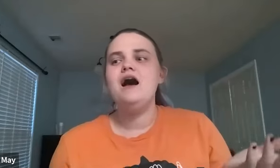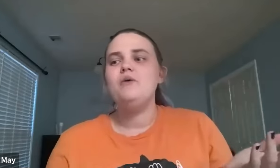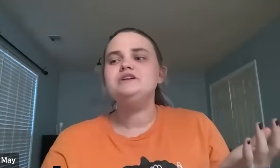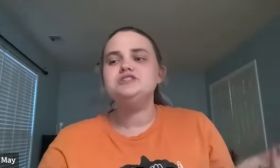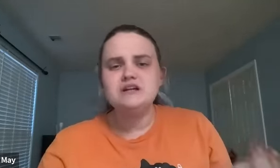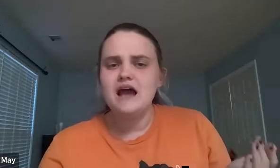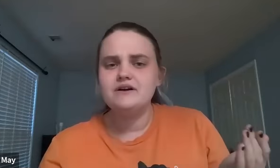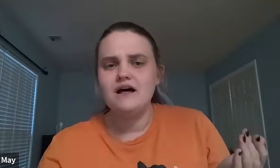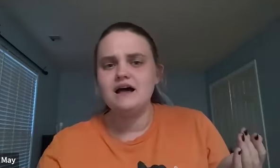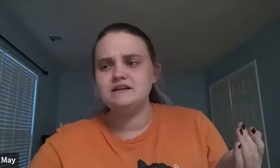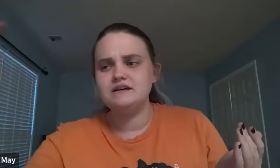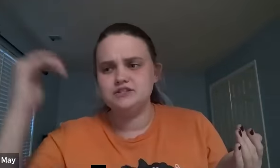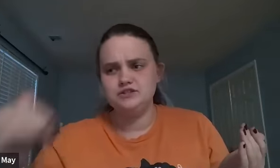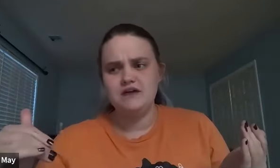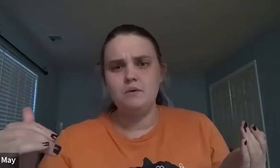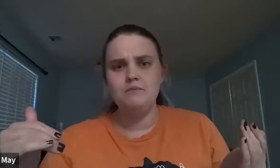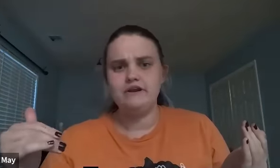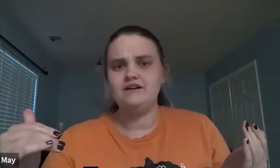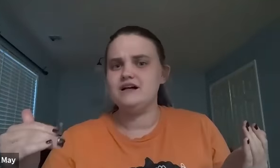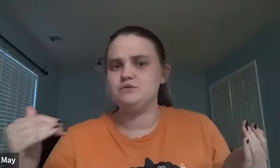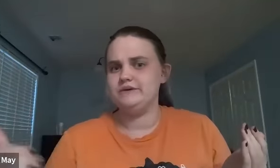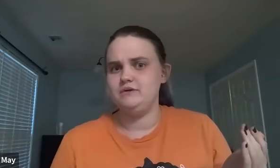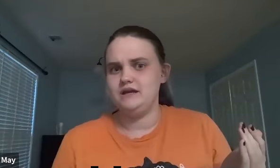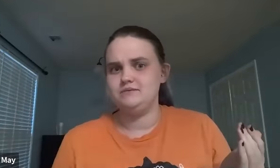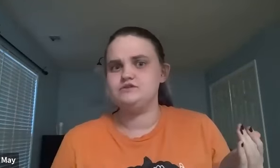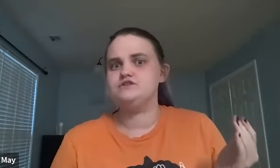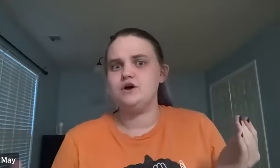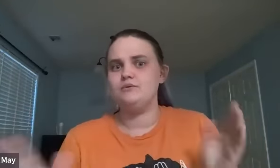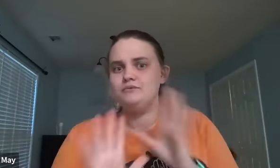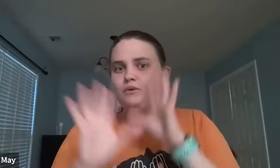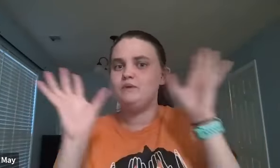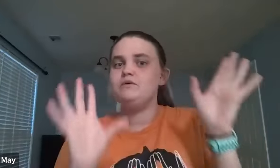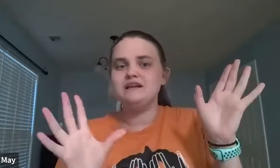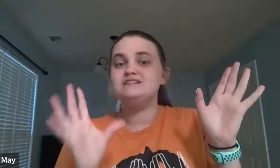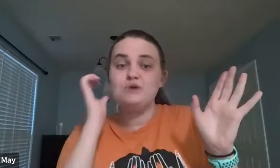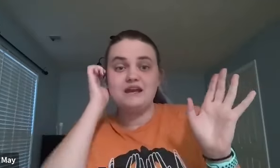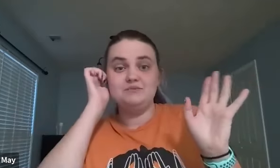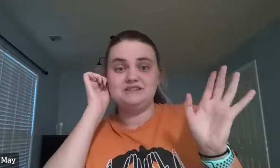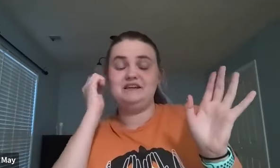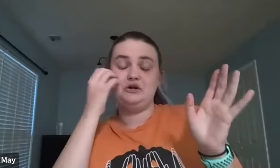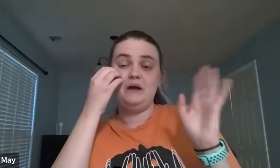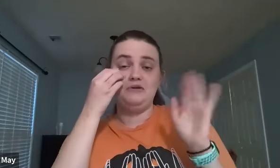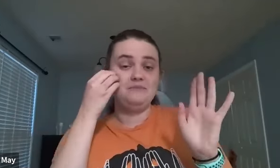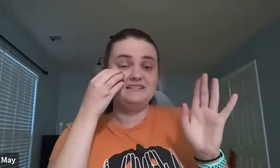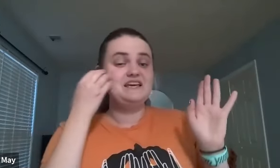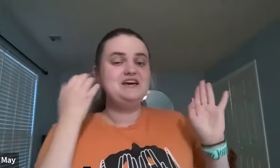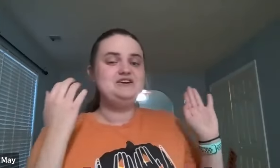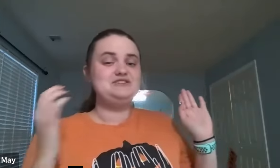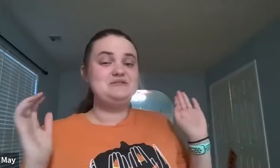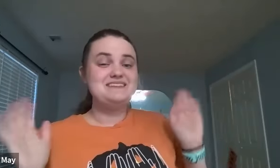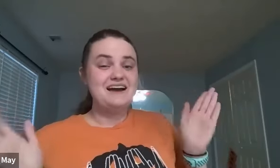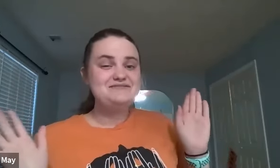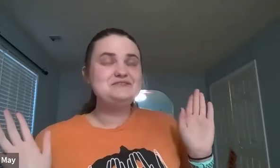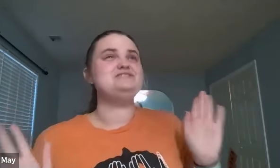we should have a class, should have at one point a class where we do animals. So we will get into more animals later, I promise. So the sign for